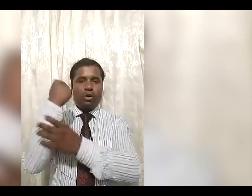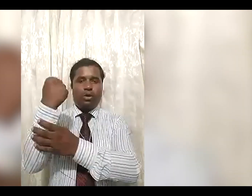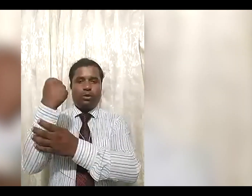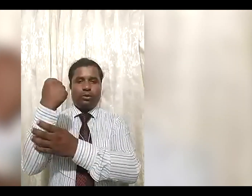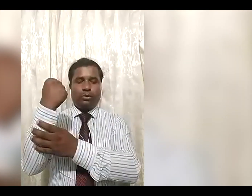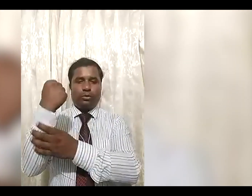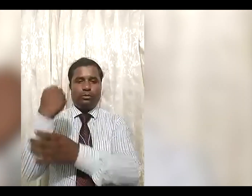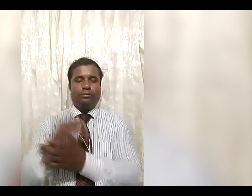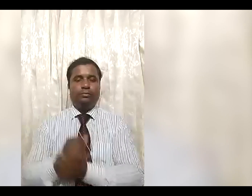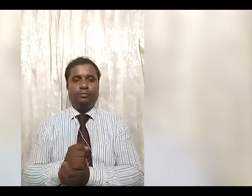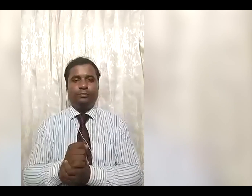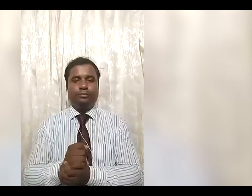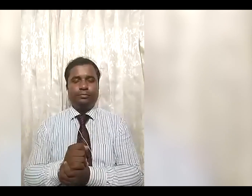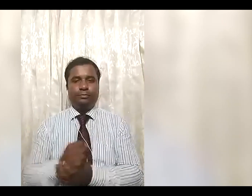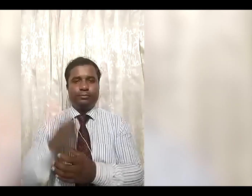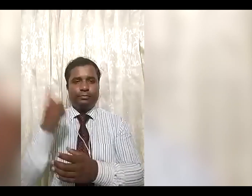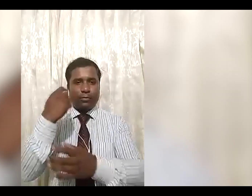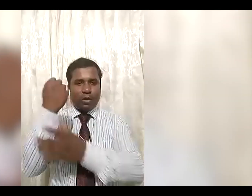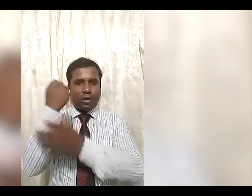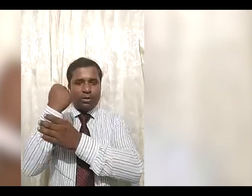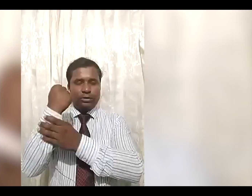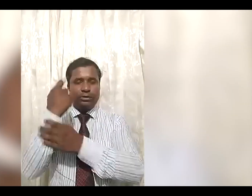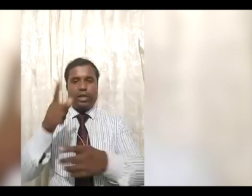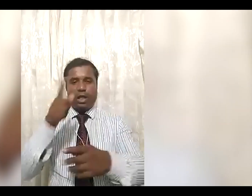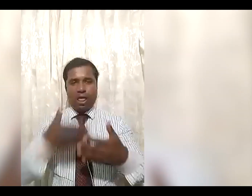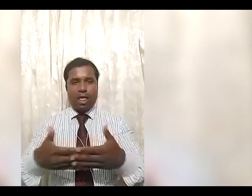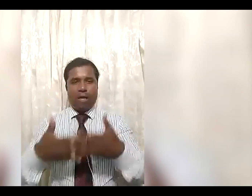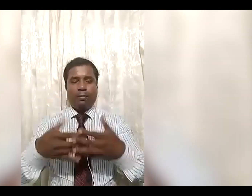As the United States prepares for a national election,